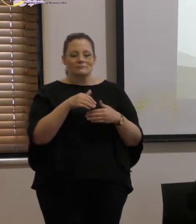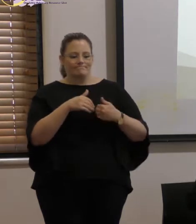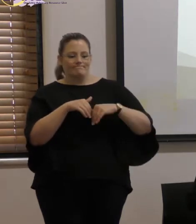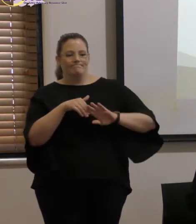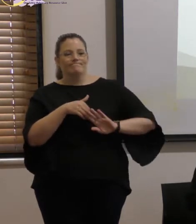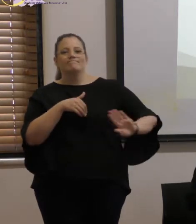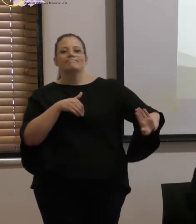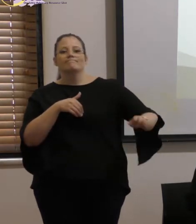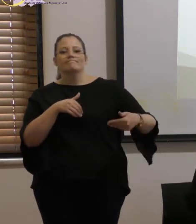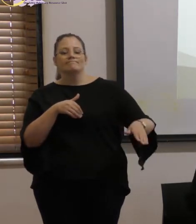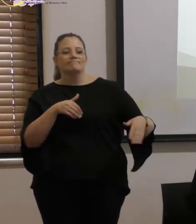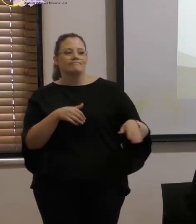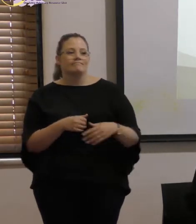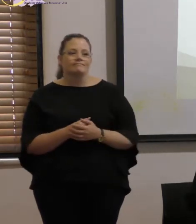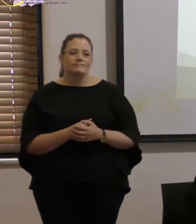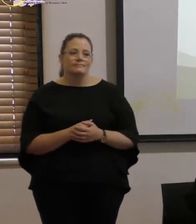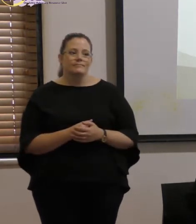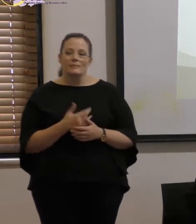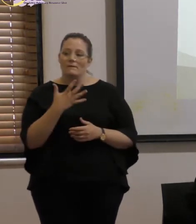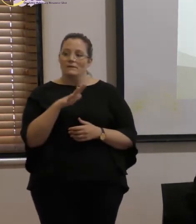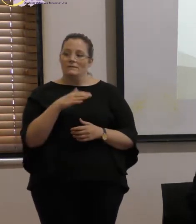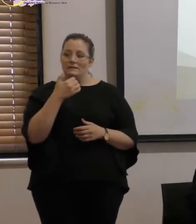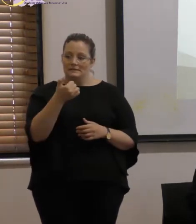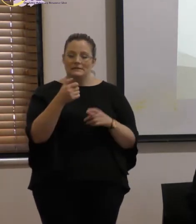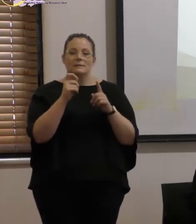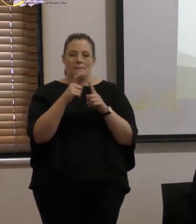56% had experienced bullying in the last year.